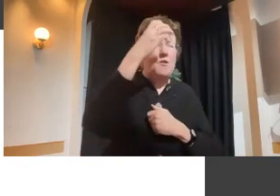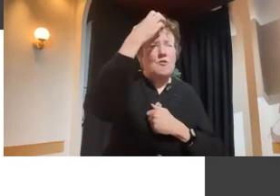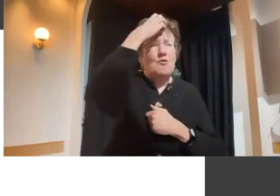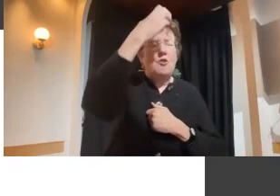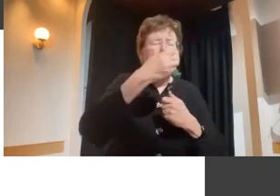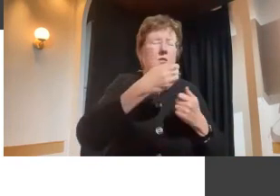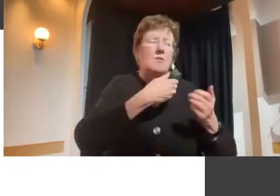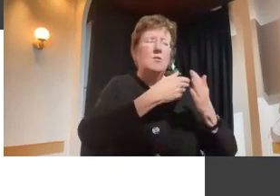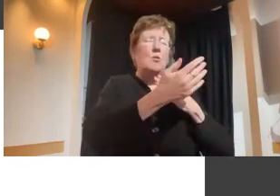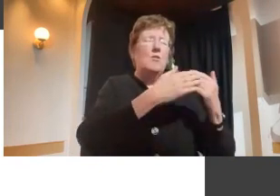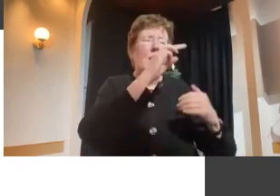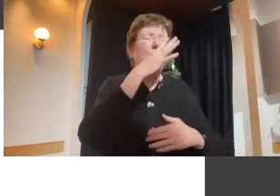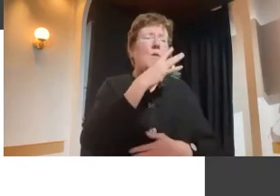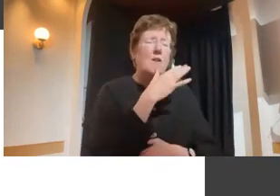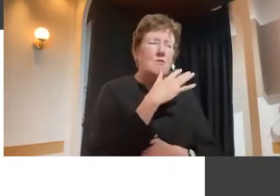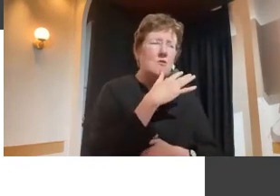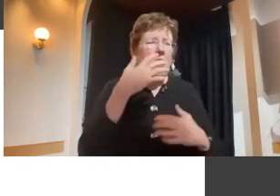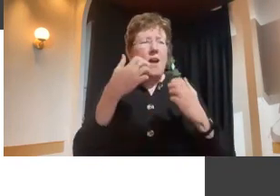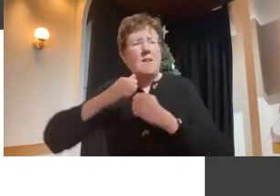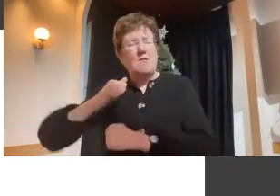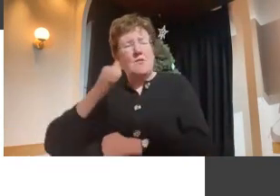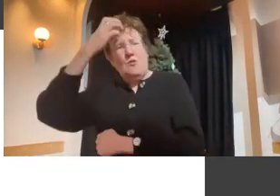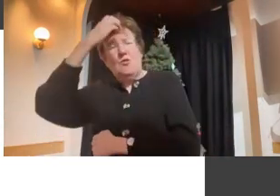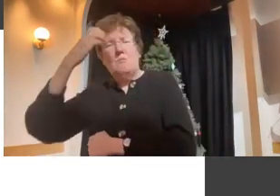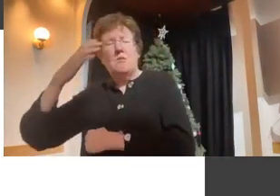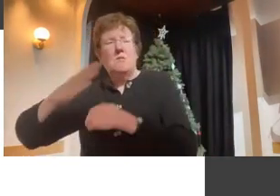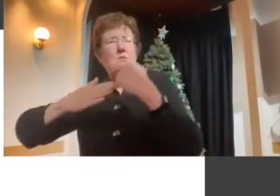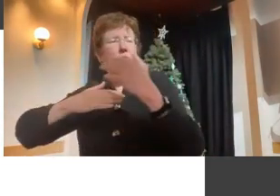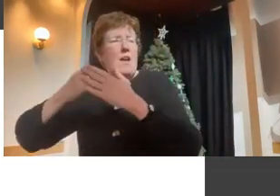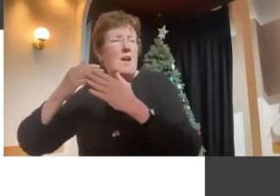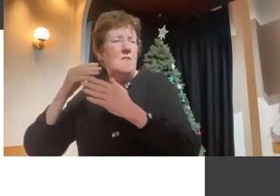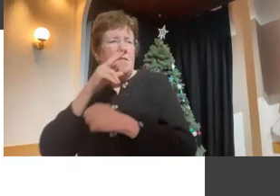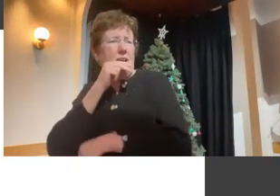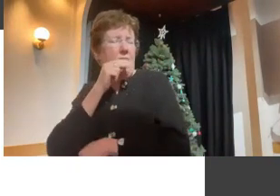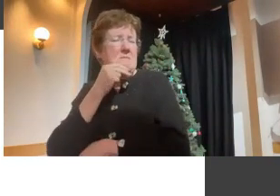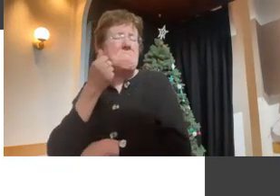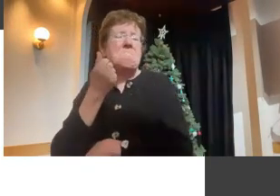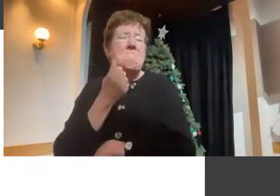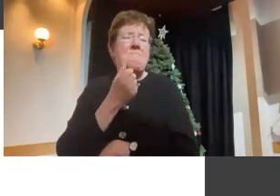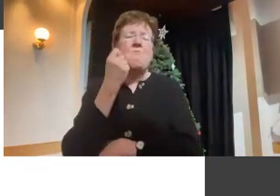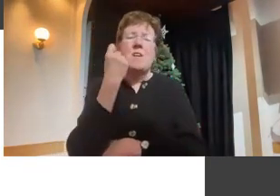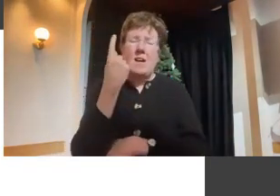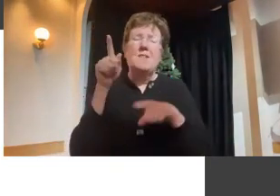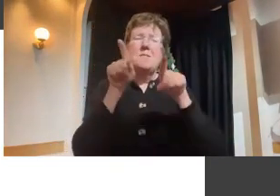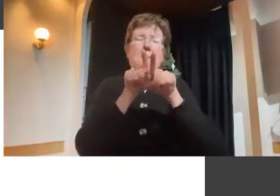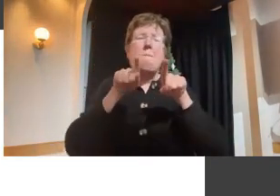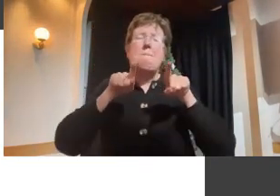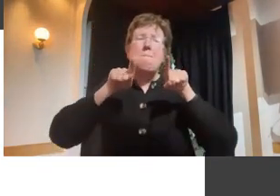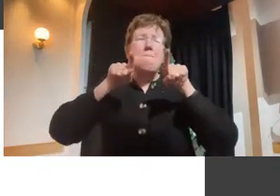And we thought, well, how does the Welsh government deal with Welsh, and how does the Scottish government deal with Gaelic?